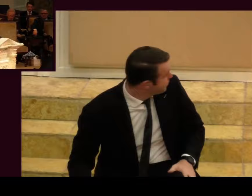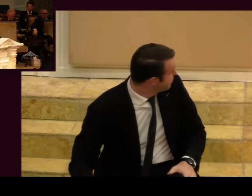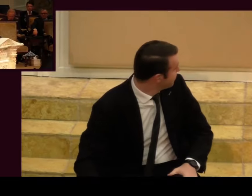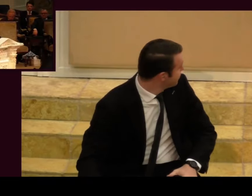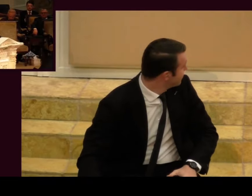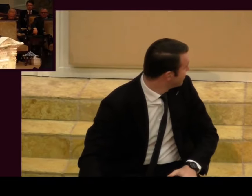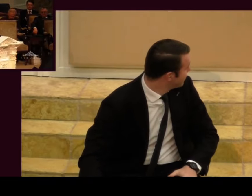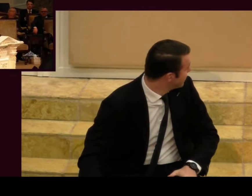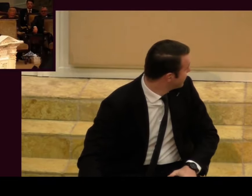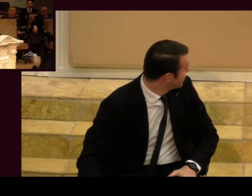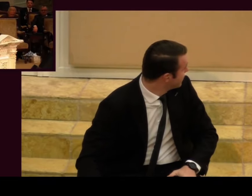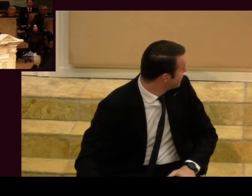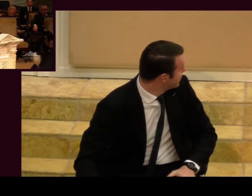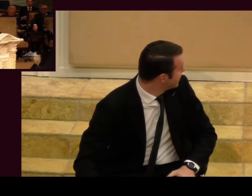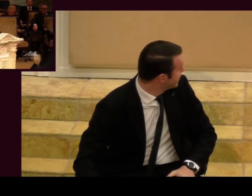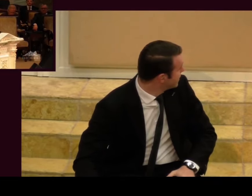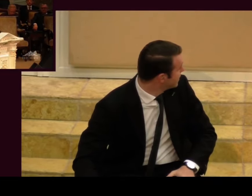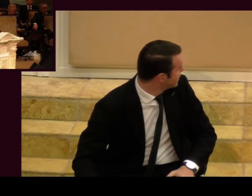name.